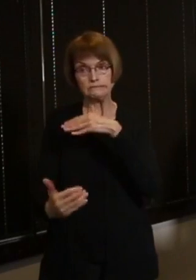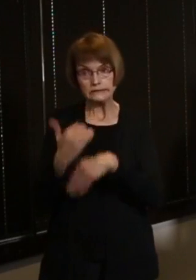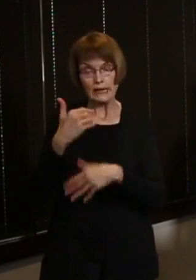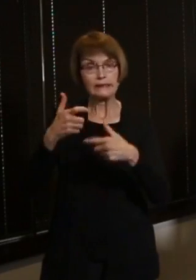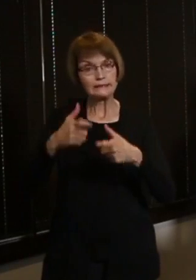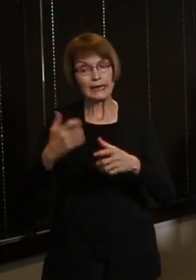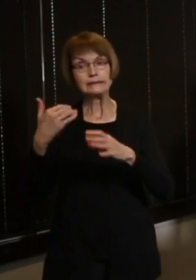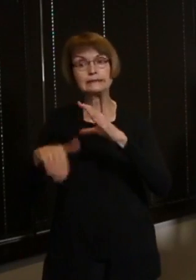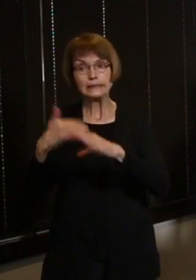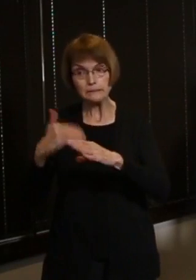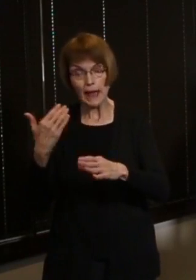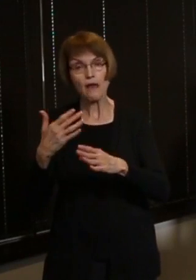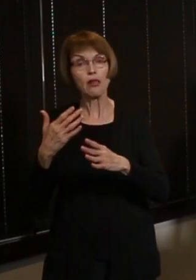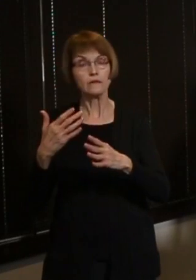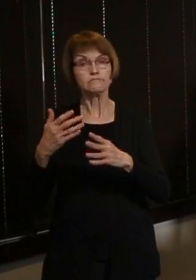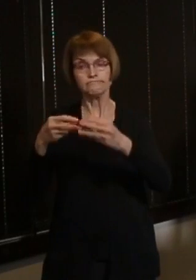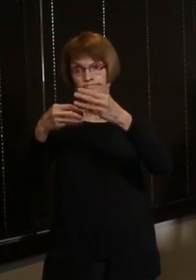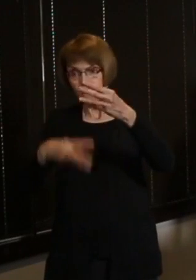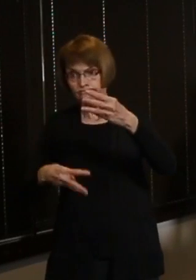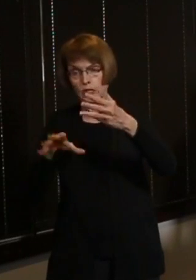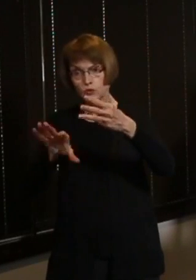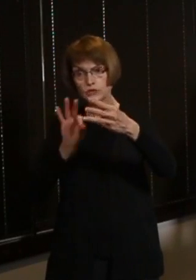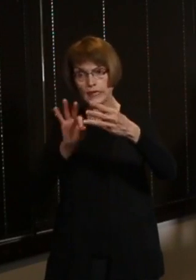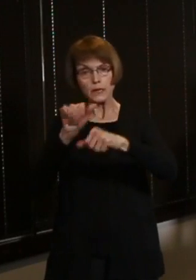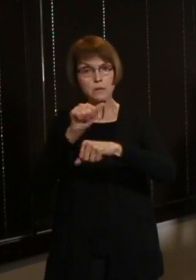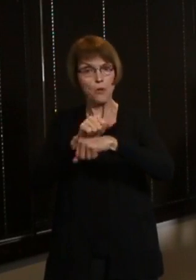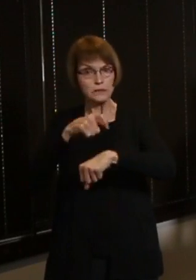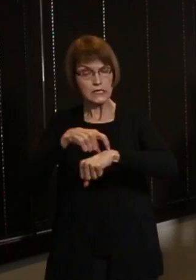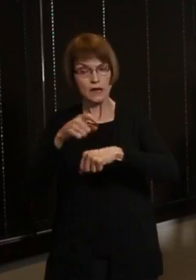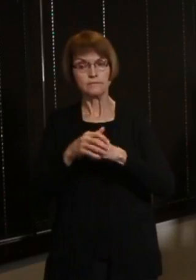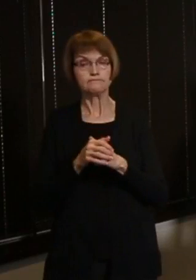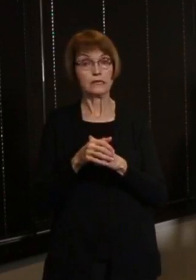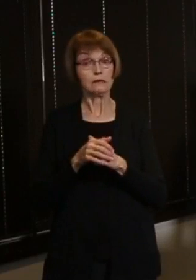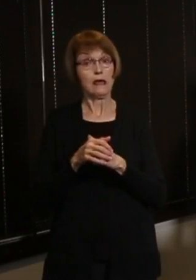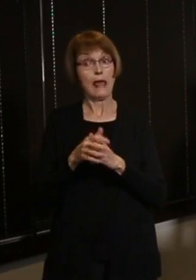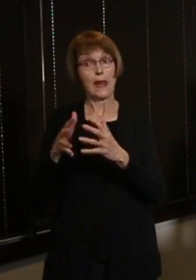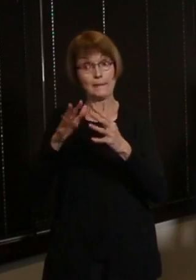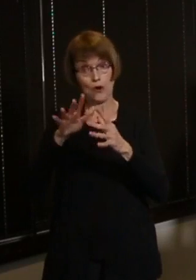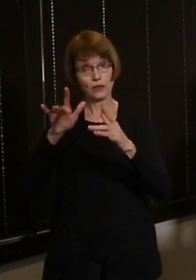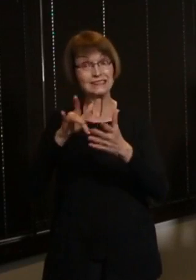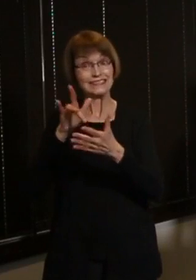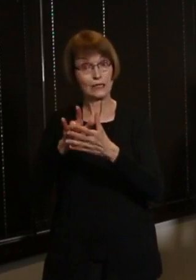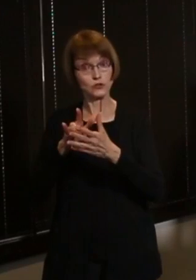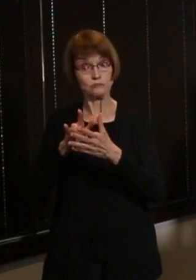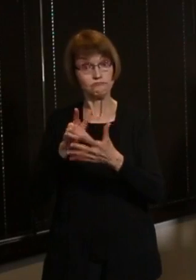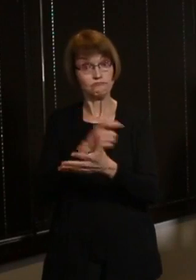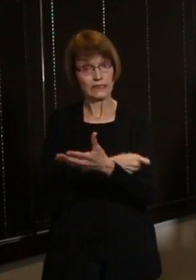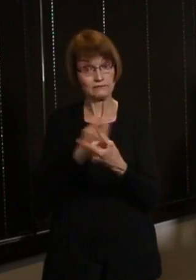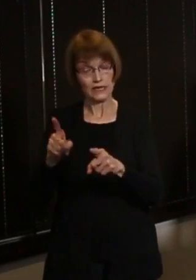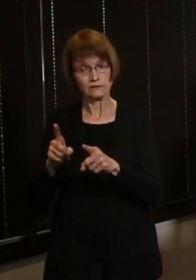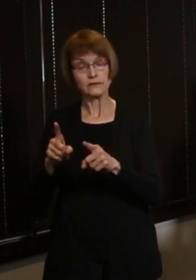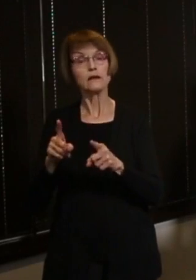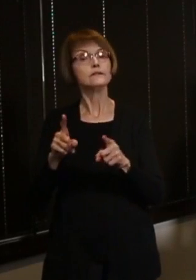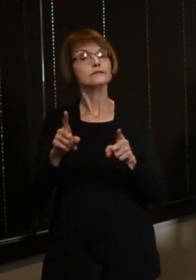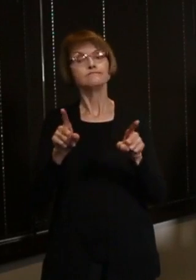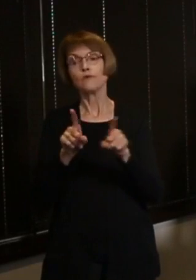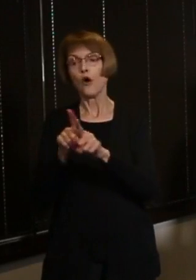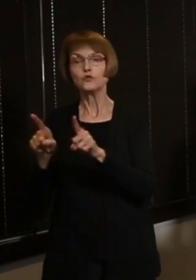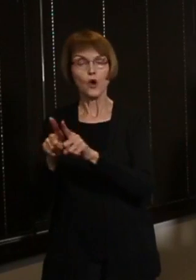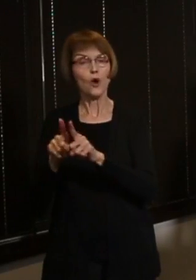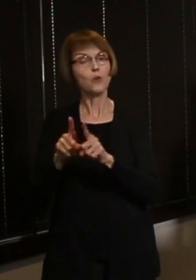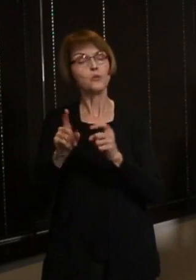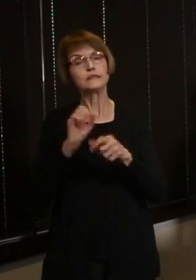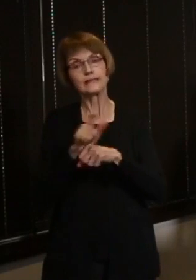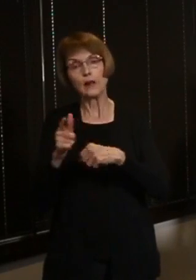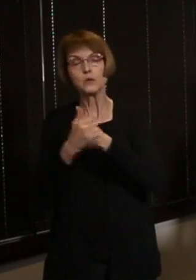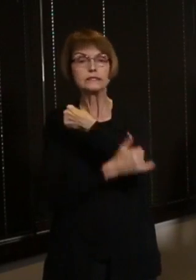an appointment time. In addition to the event at the America Center, there are also many other upcoming events in the St. Louis region, including St. Louis